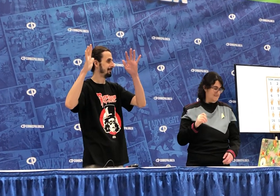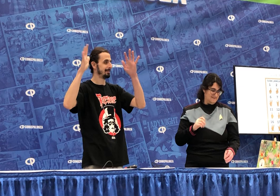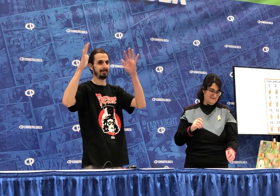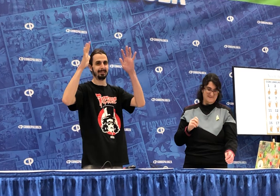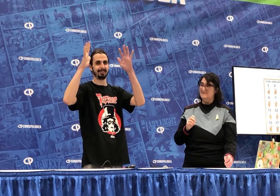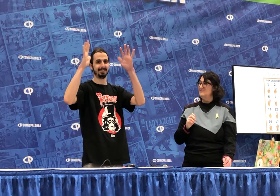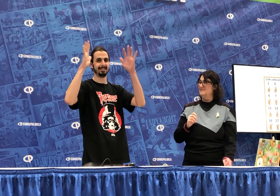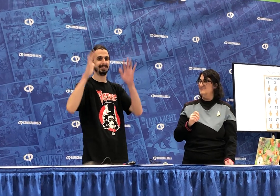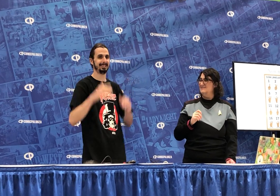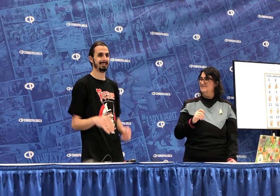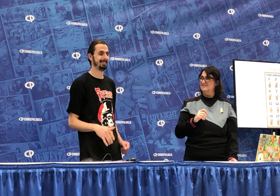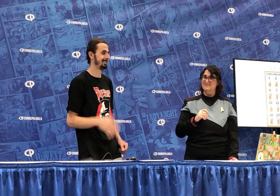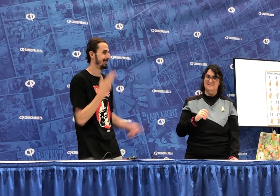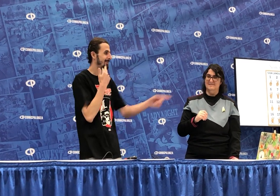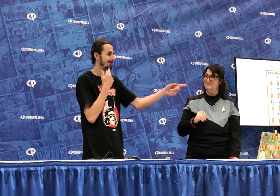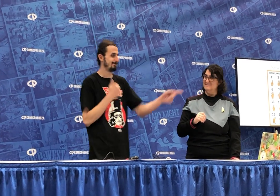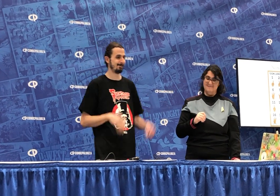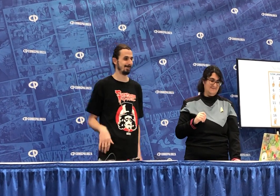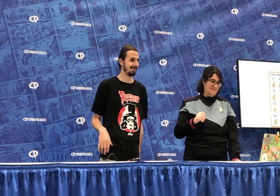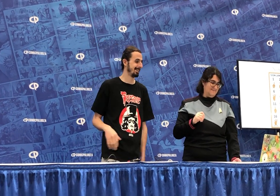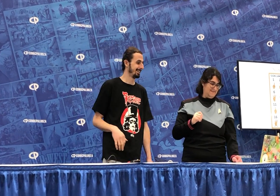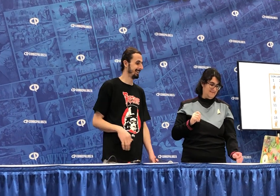All right, very good. That's so cute.